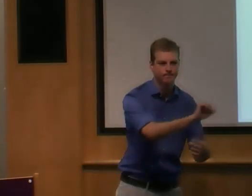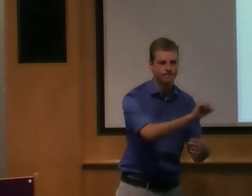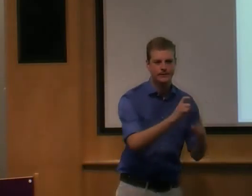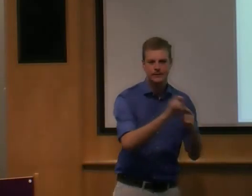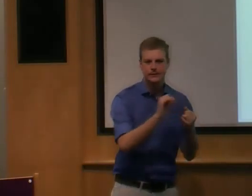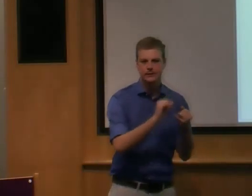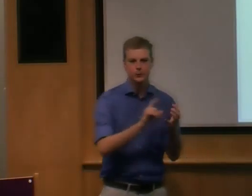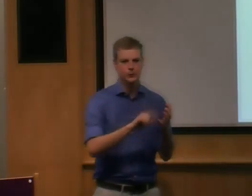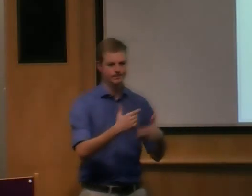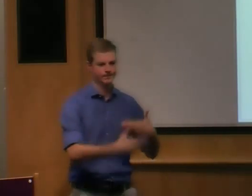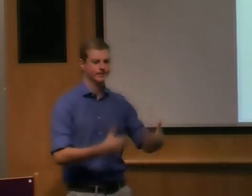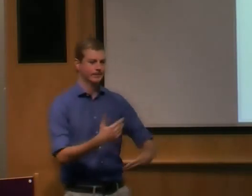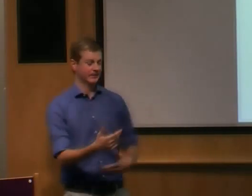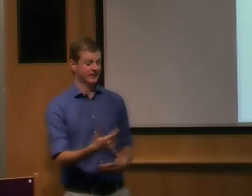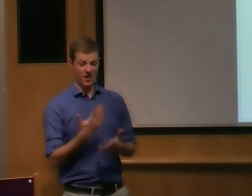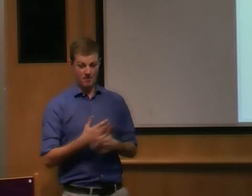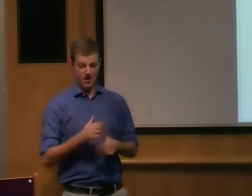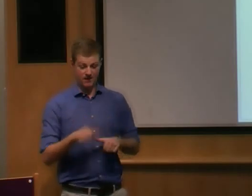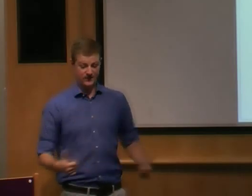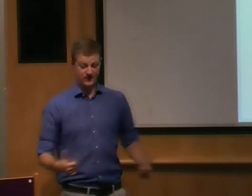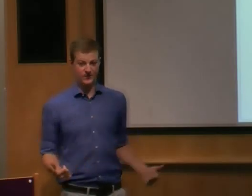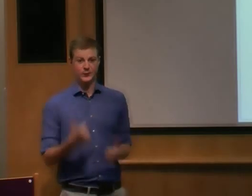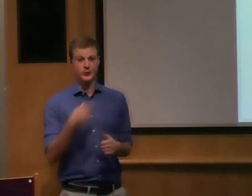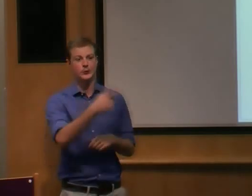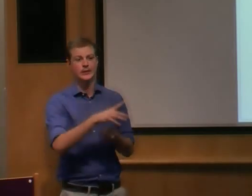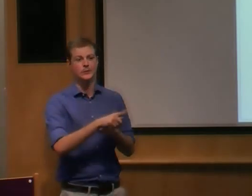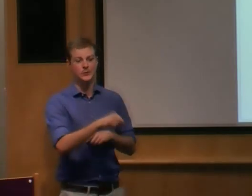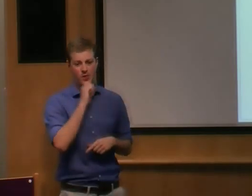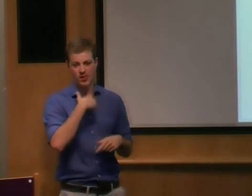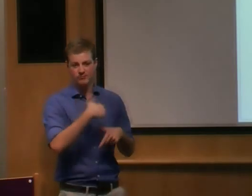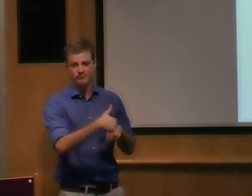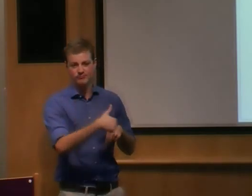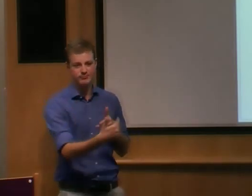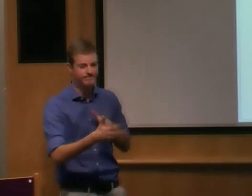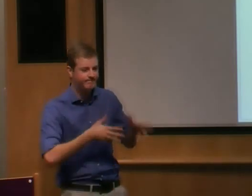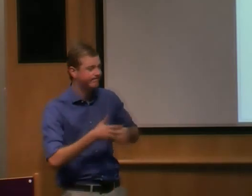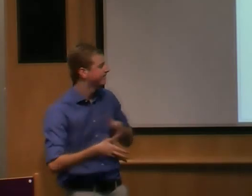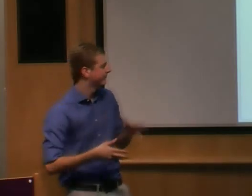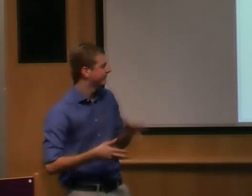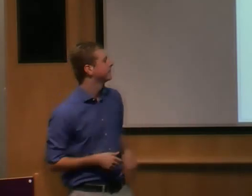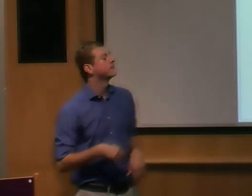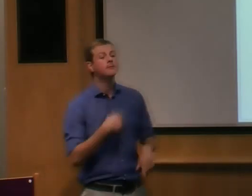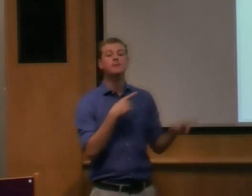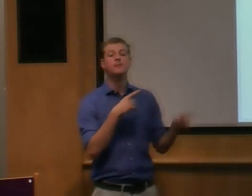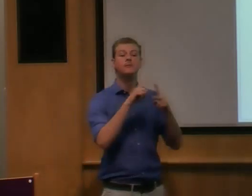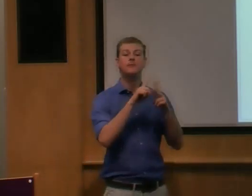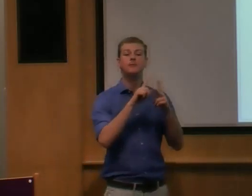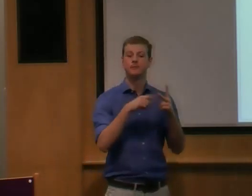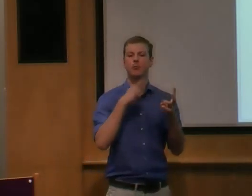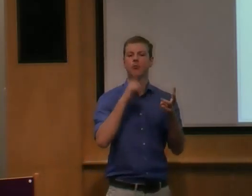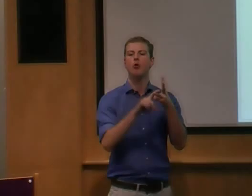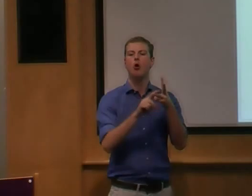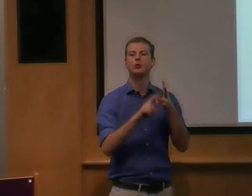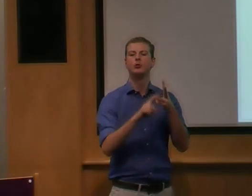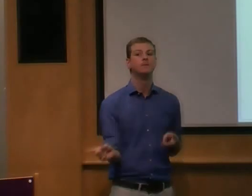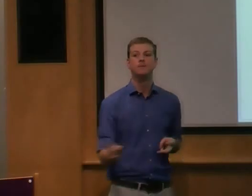to motivate and help them to be able to have the logistics to set up their own student union as well. After this meeting next week, I'll be